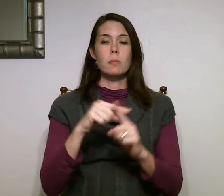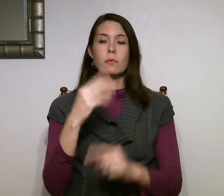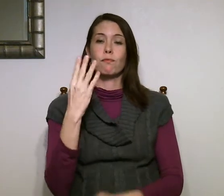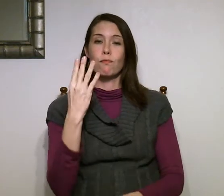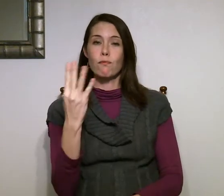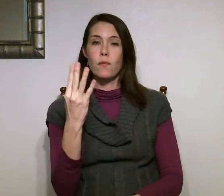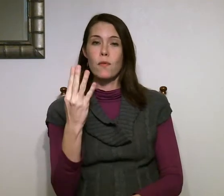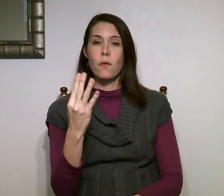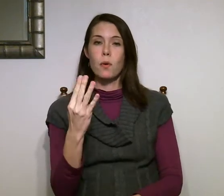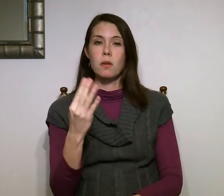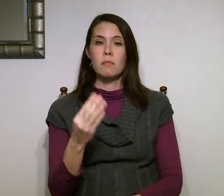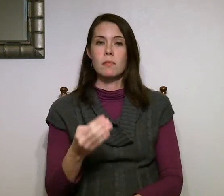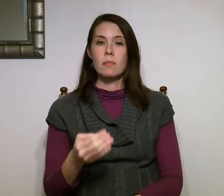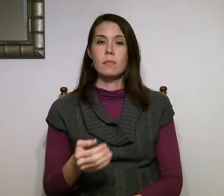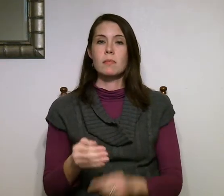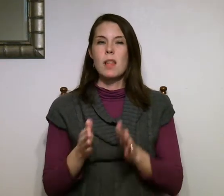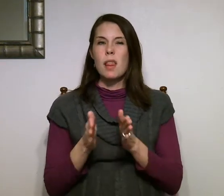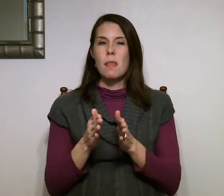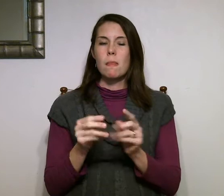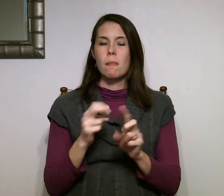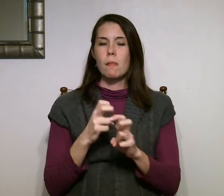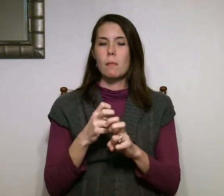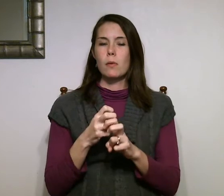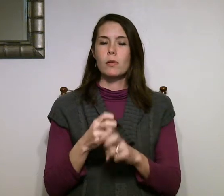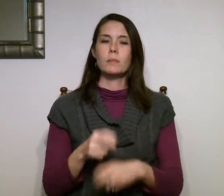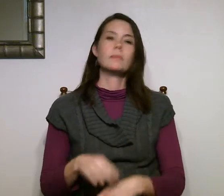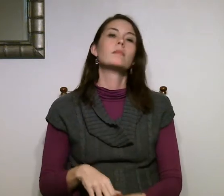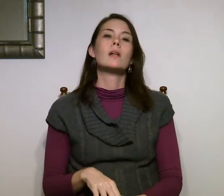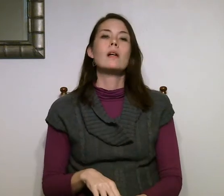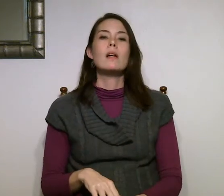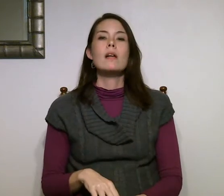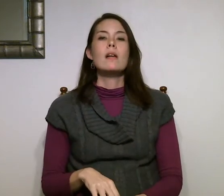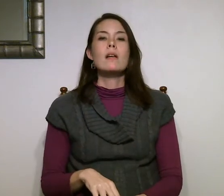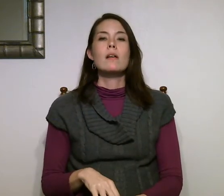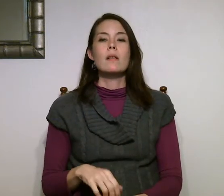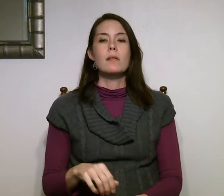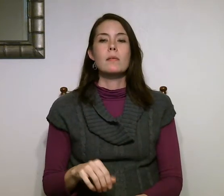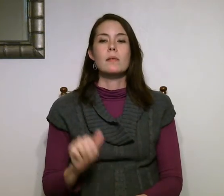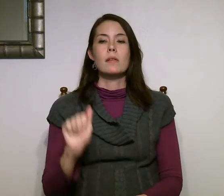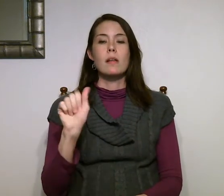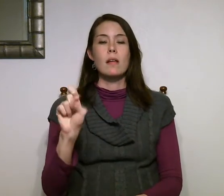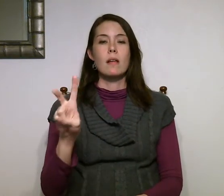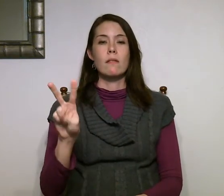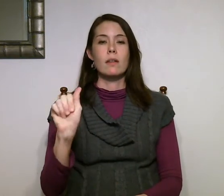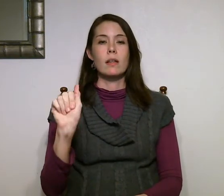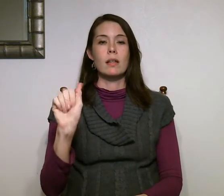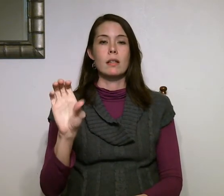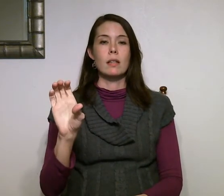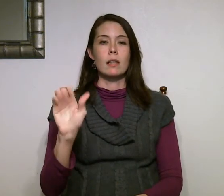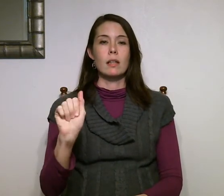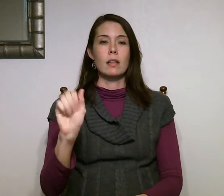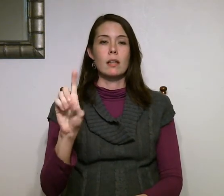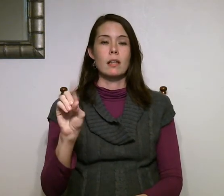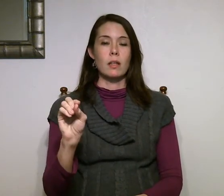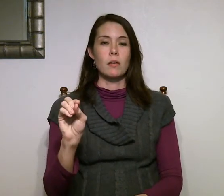let's stick with the avocados. And in case you don't know what an avocado is, it's actually a very delicious fruit. It's actually the fattiest